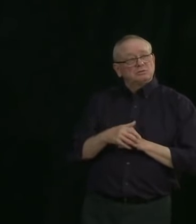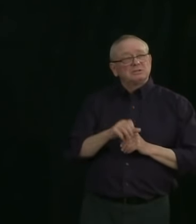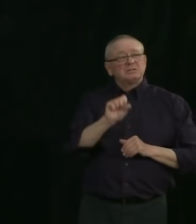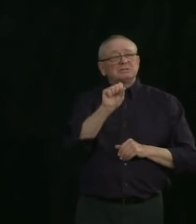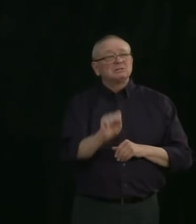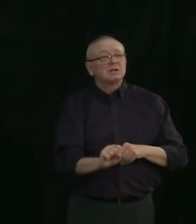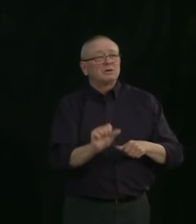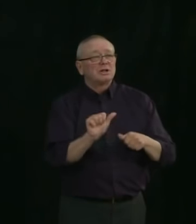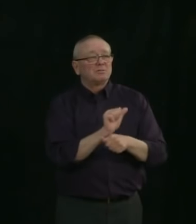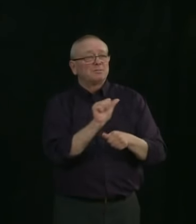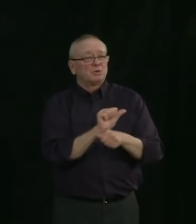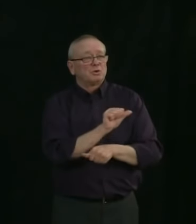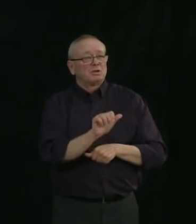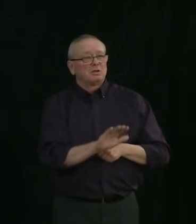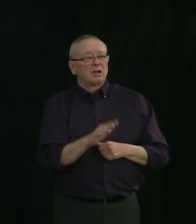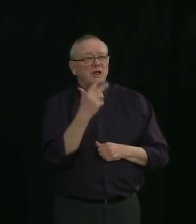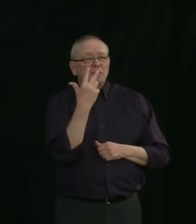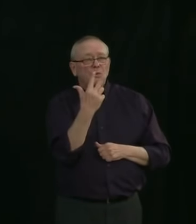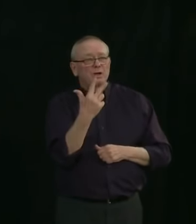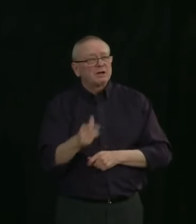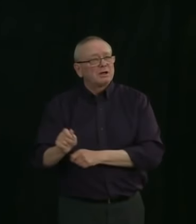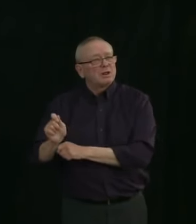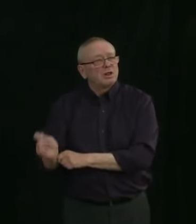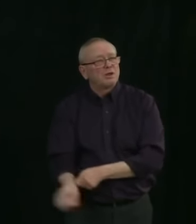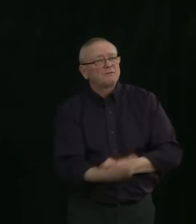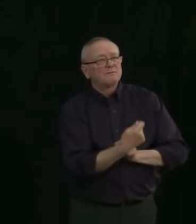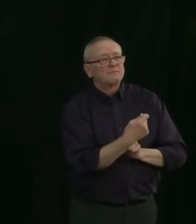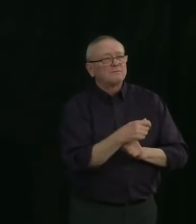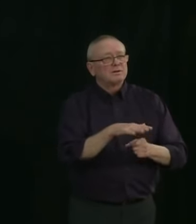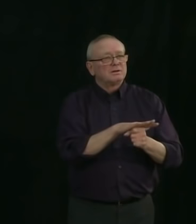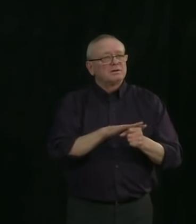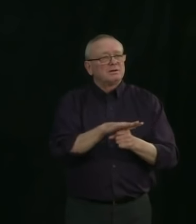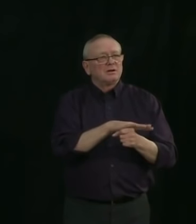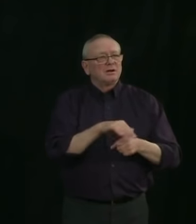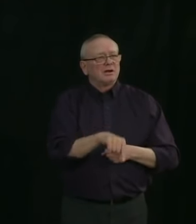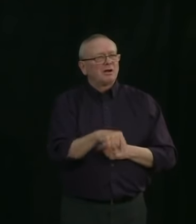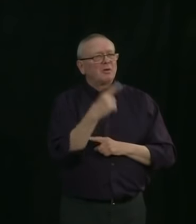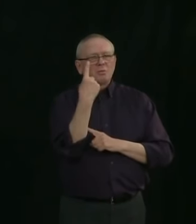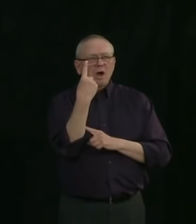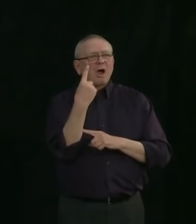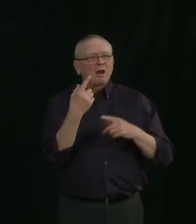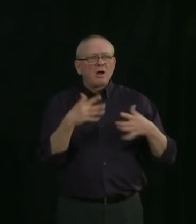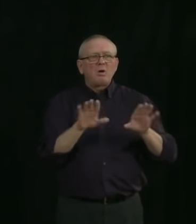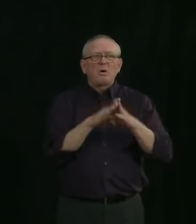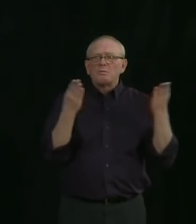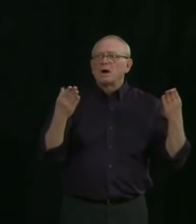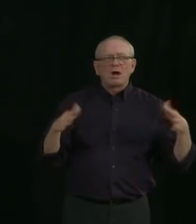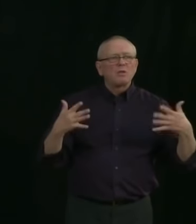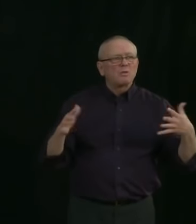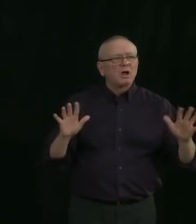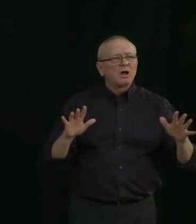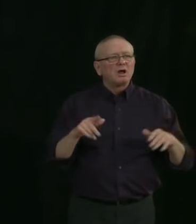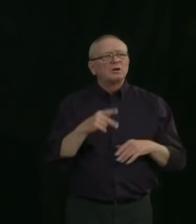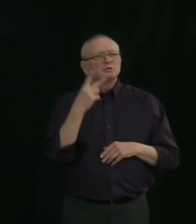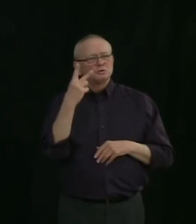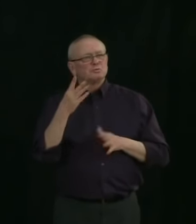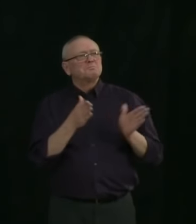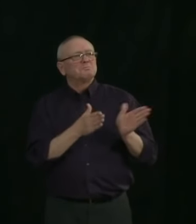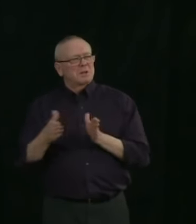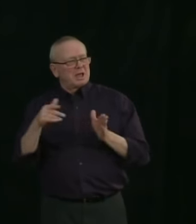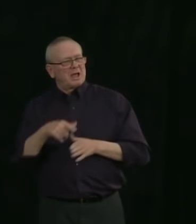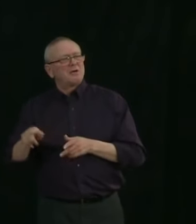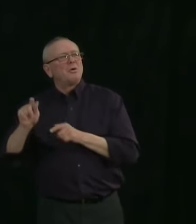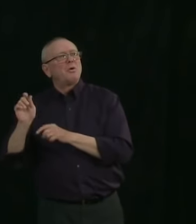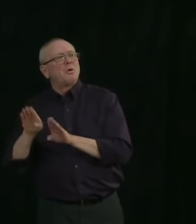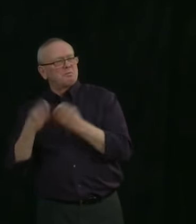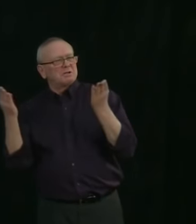and 2 others that are about to open. What's the protocol currently when it comes to golf courses in Alberta? So we've had a lot of